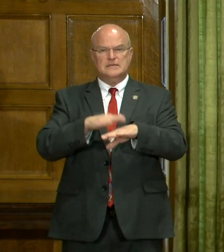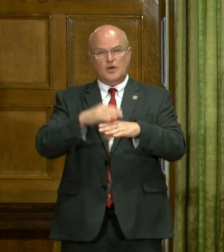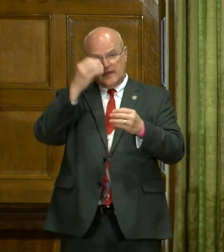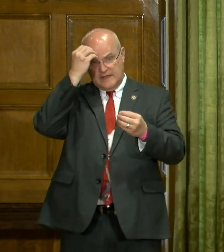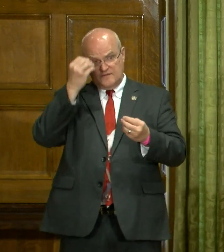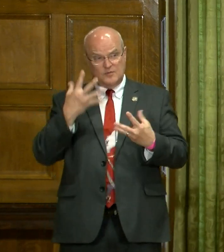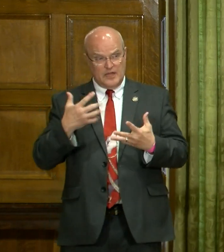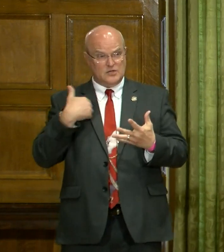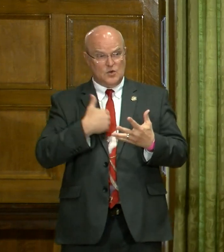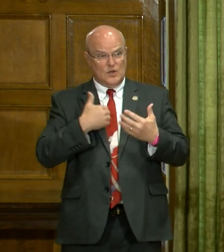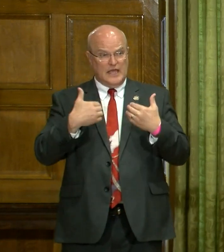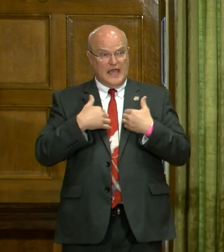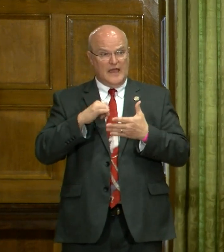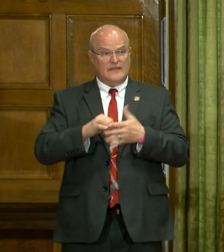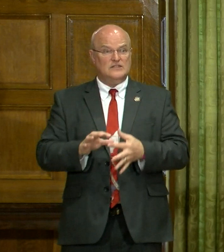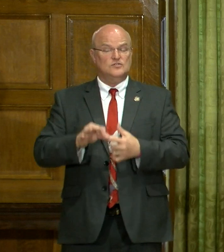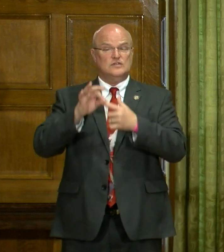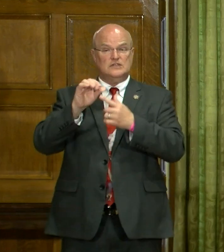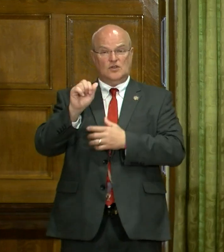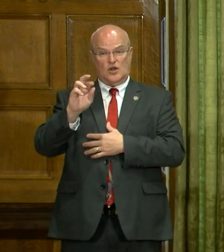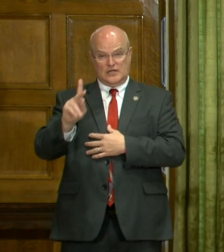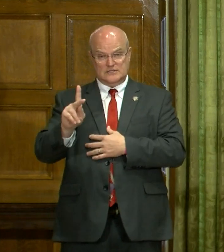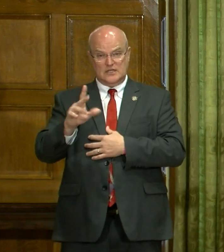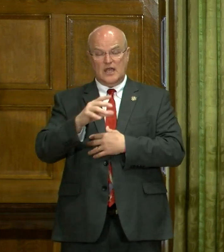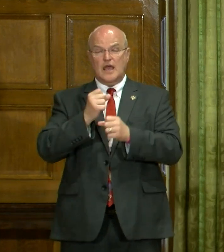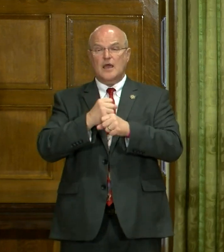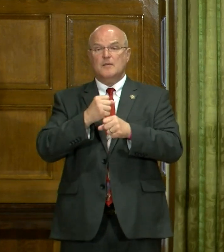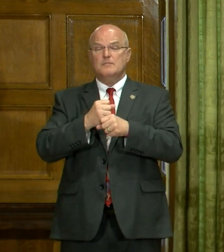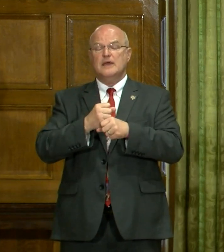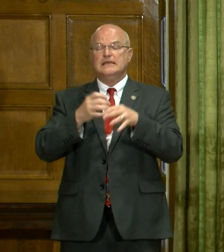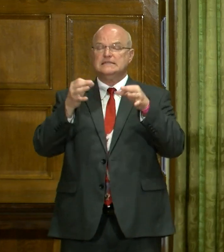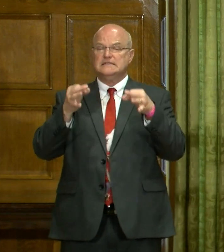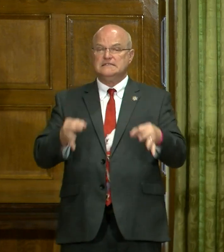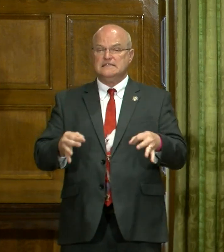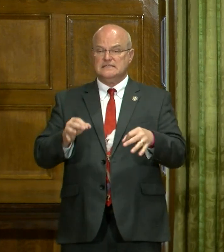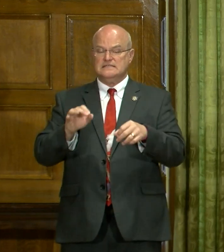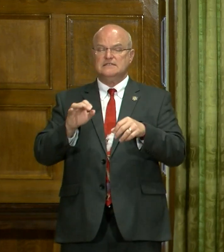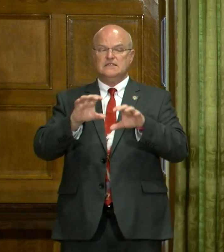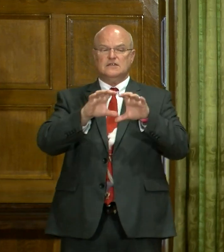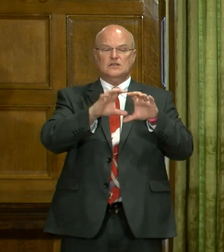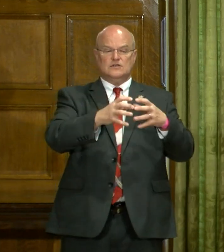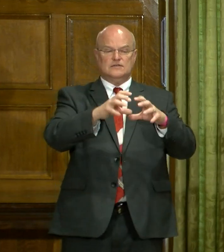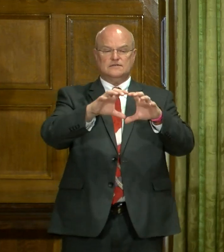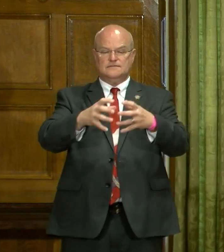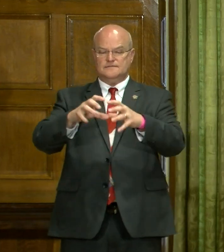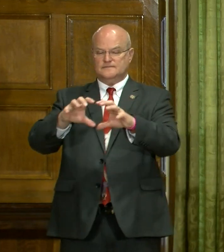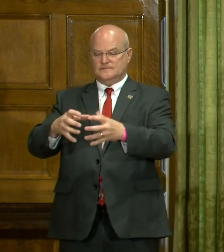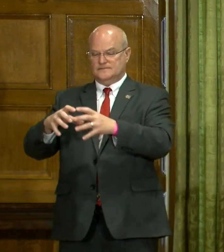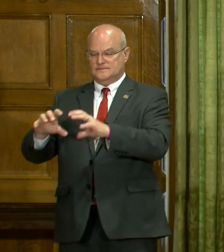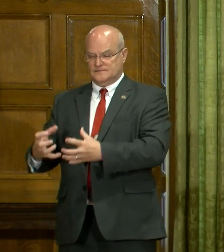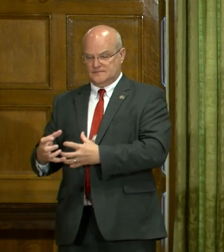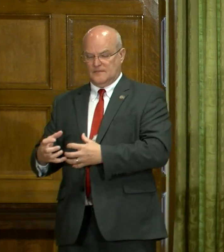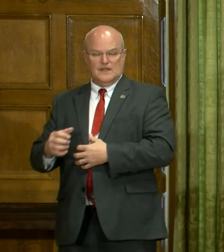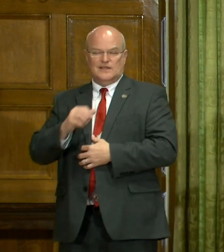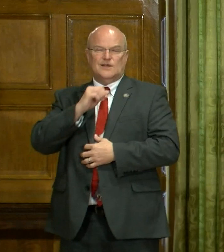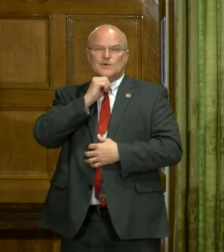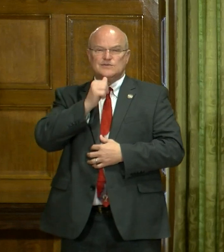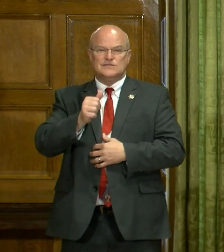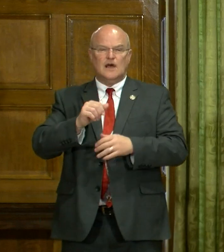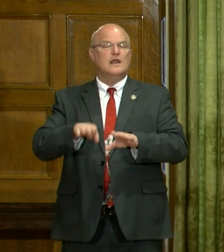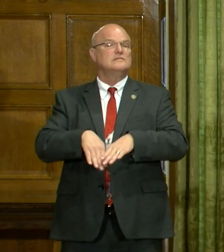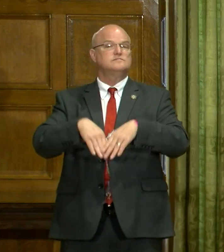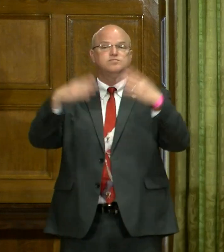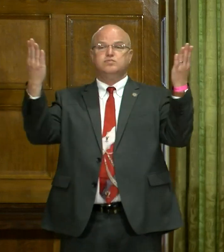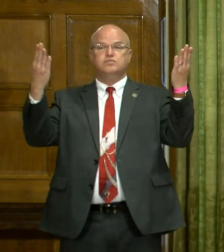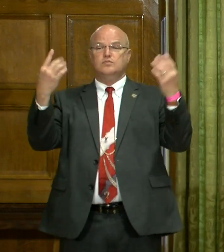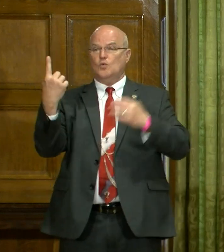the information that we have that's unique to Arkansas, and making judgments industry by industry. And so it's not all open